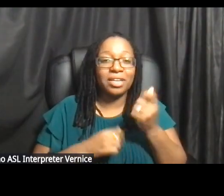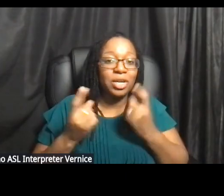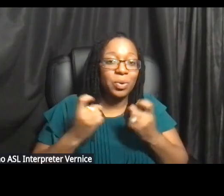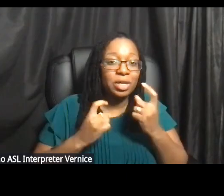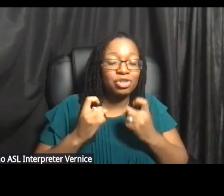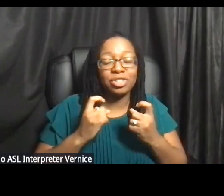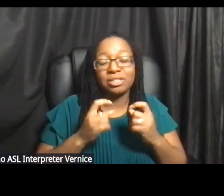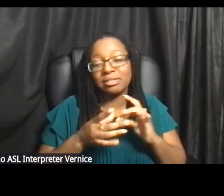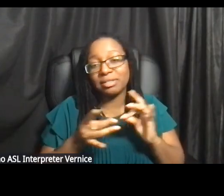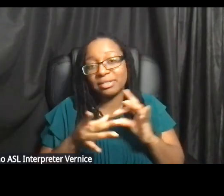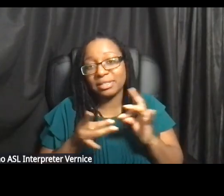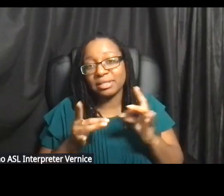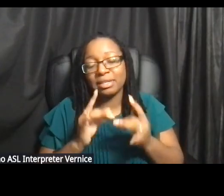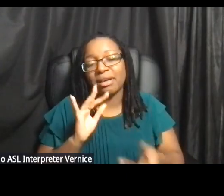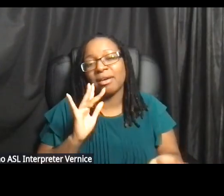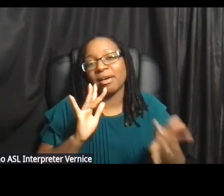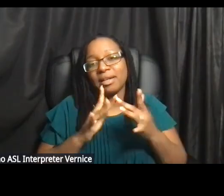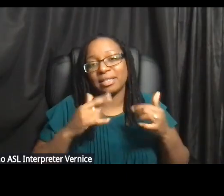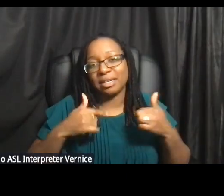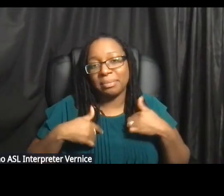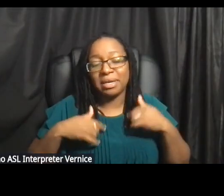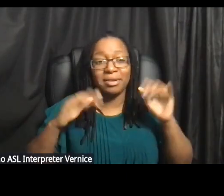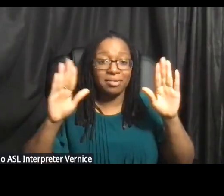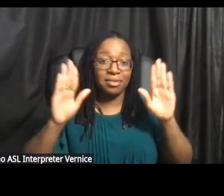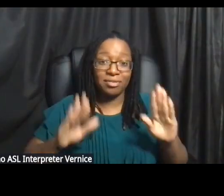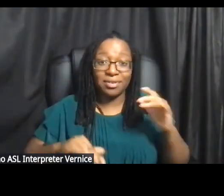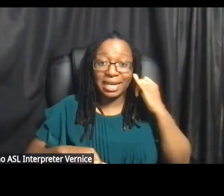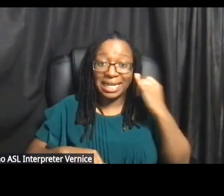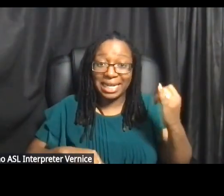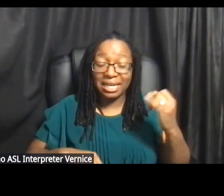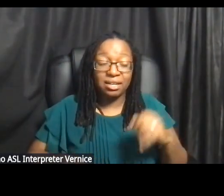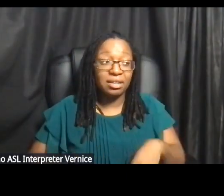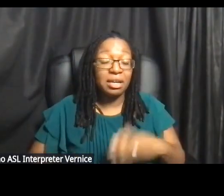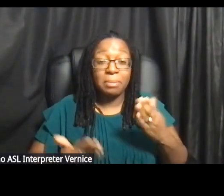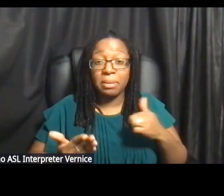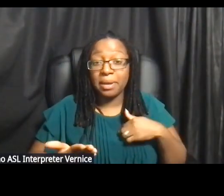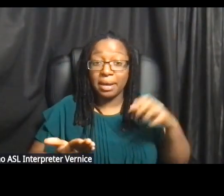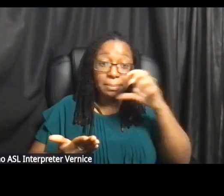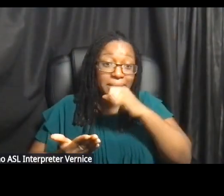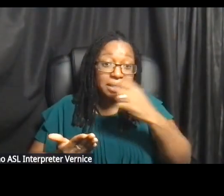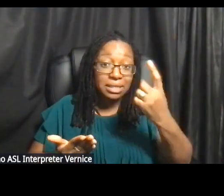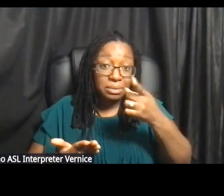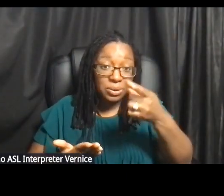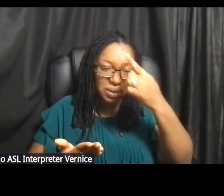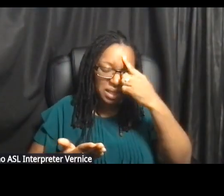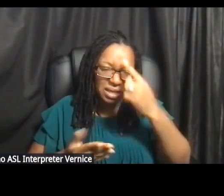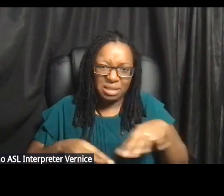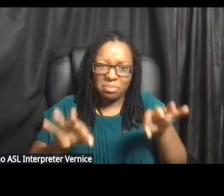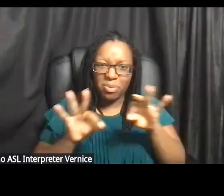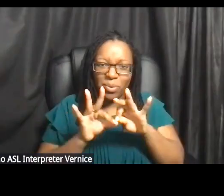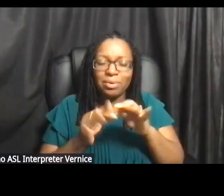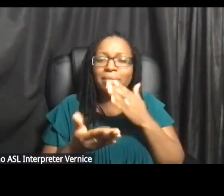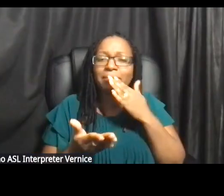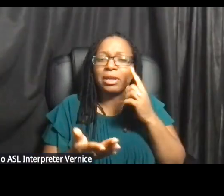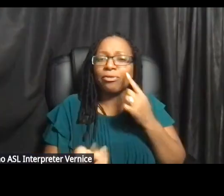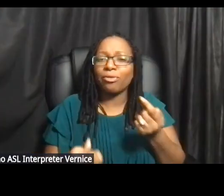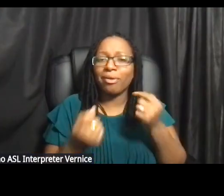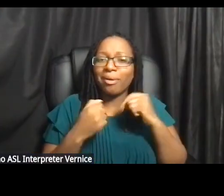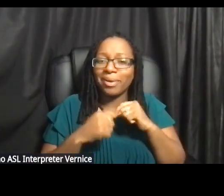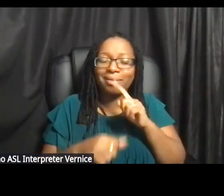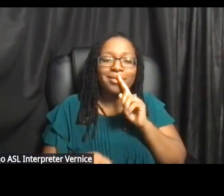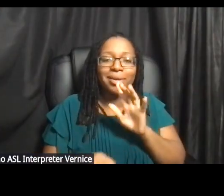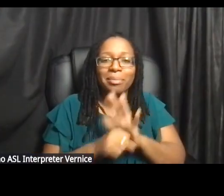concerns, bright ideas, if I've missed stuff that you think is important. Thank you for being here. Thank you for showing up and committing to